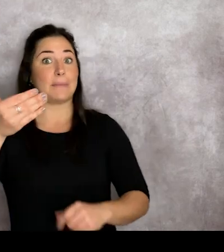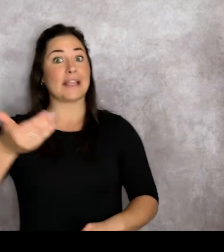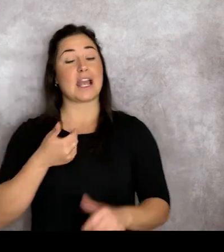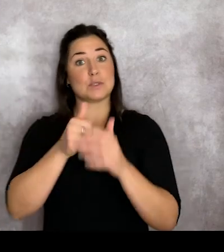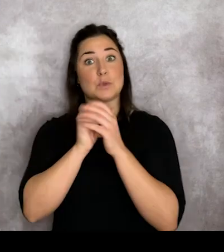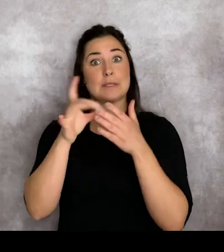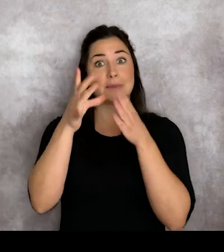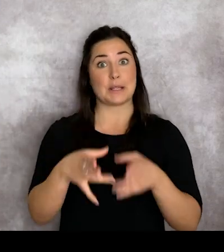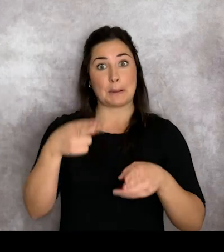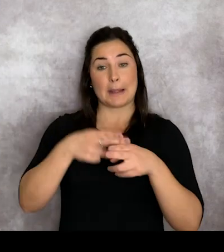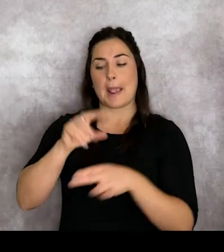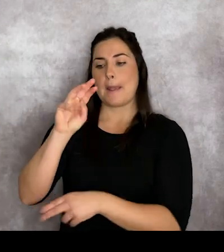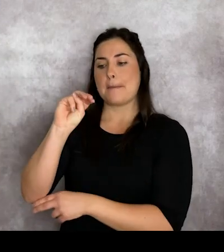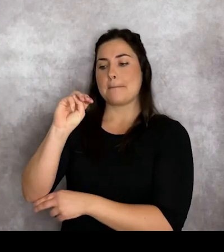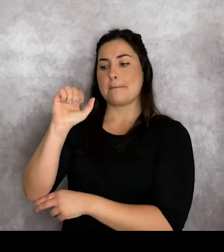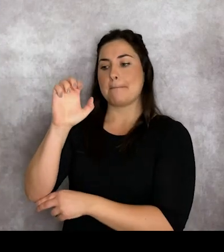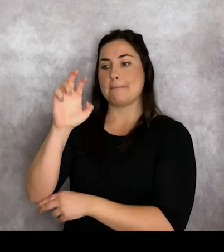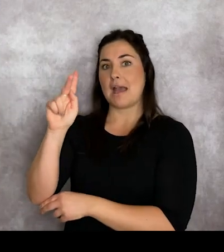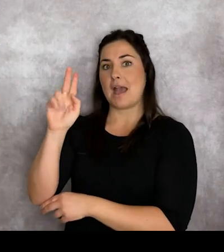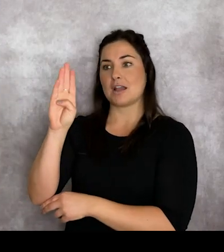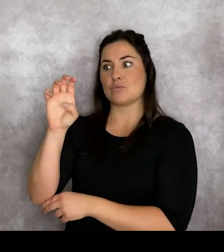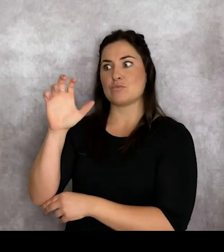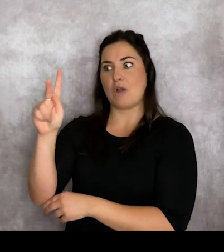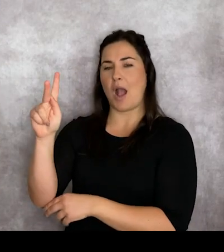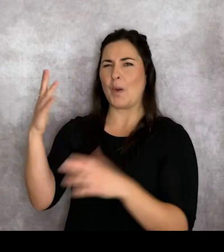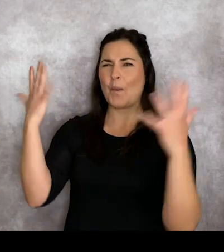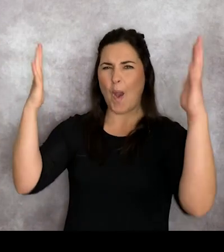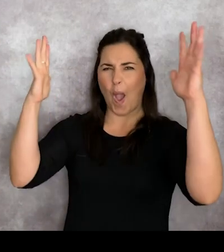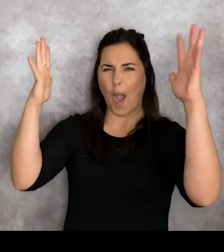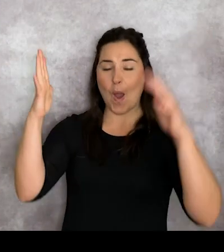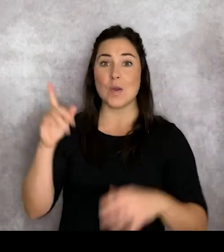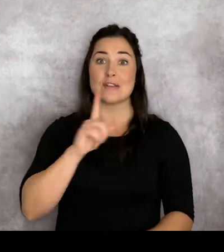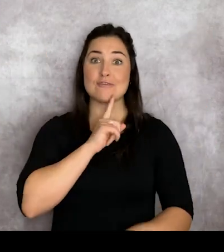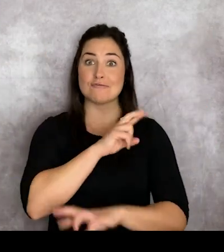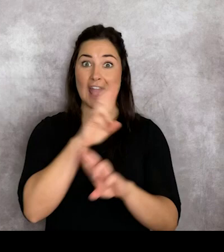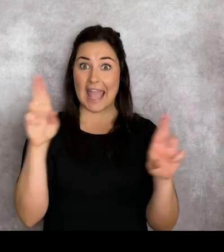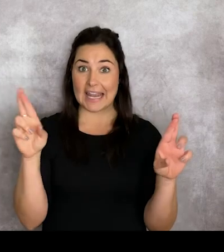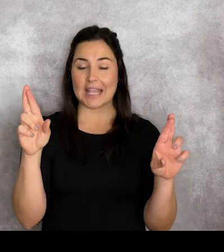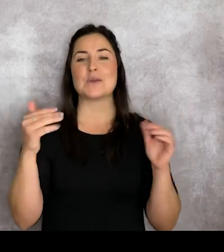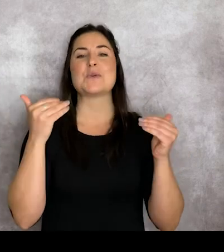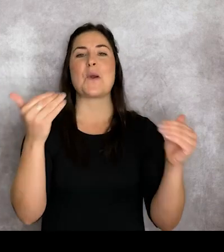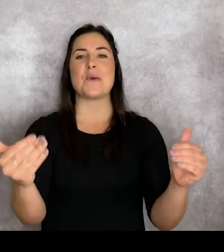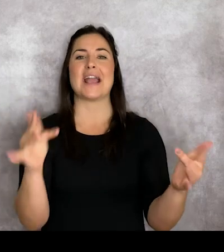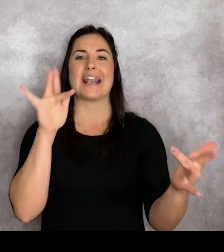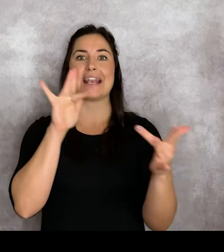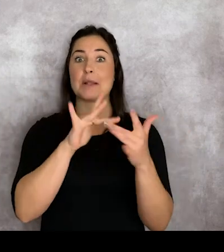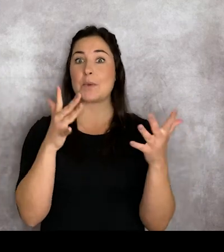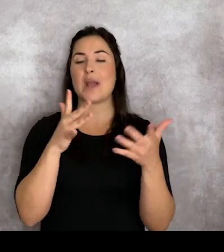Brock, as well. It's going to be an exciting time. So click that share button. Let's enjoy the service together.